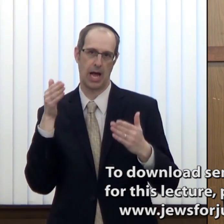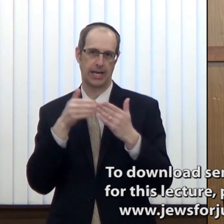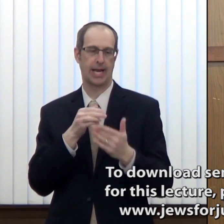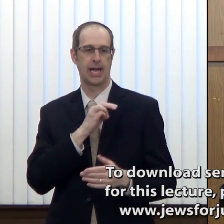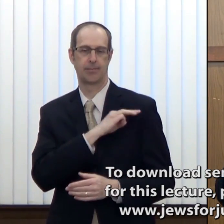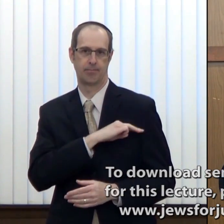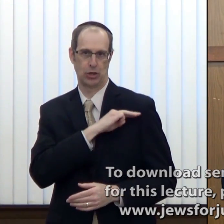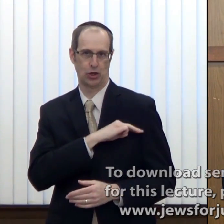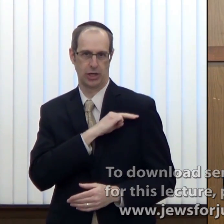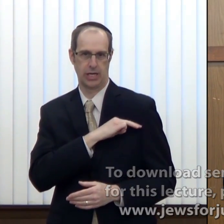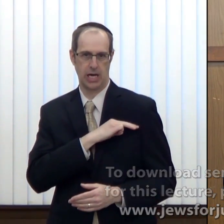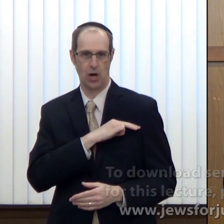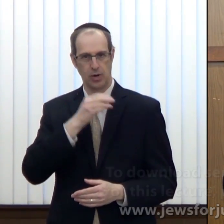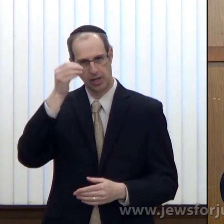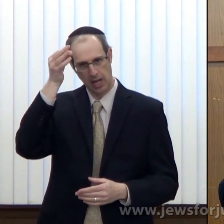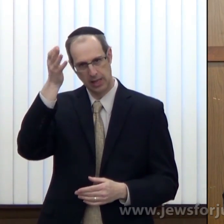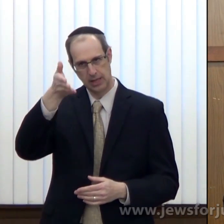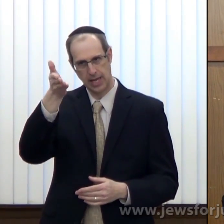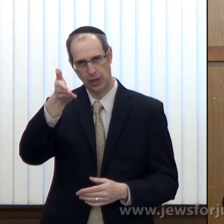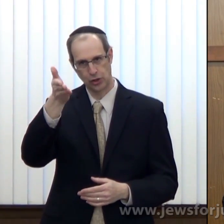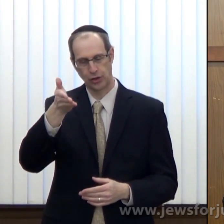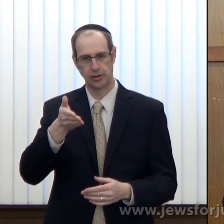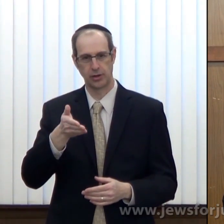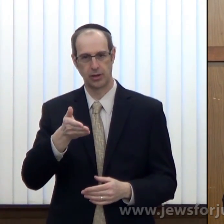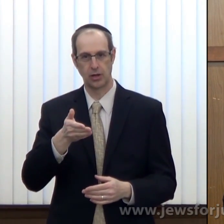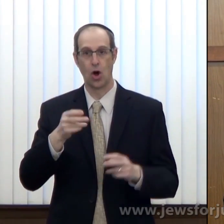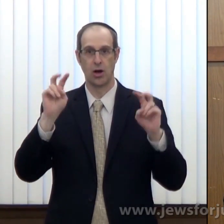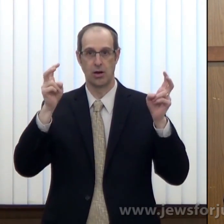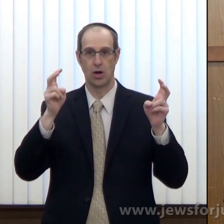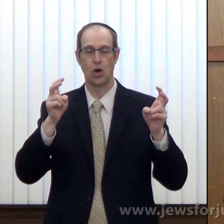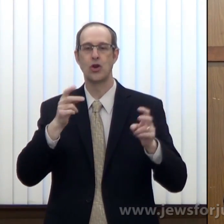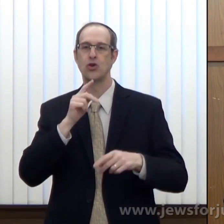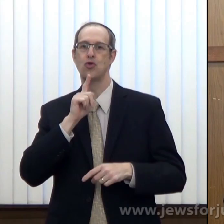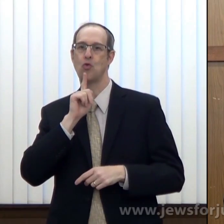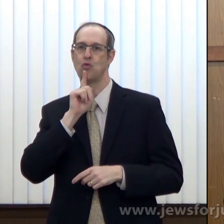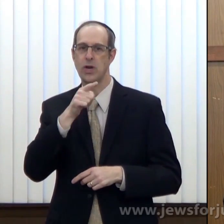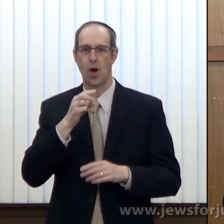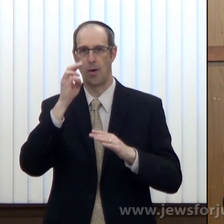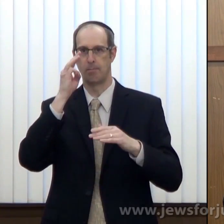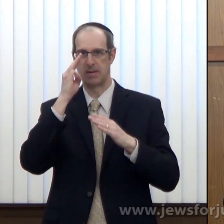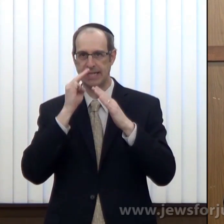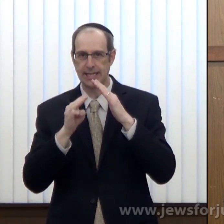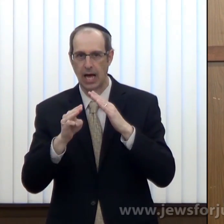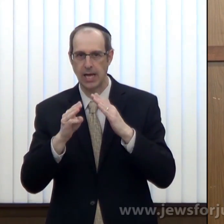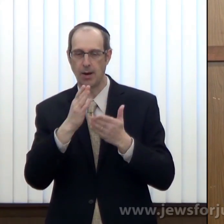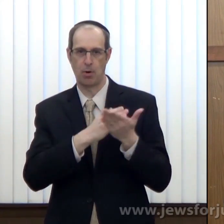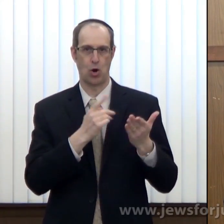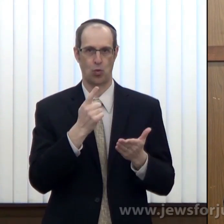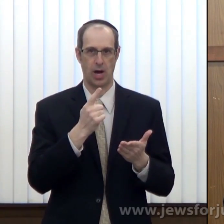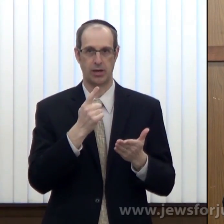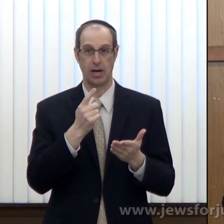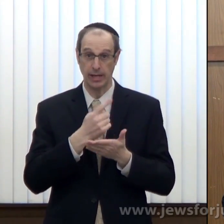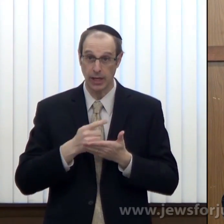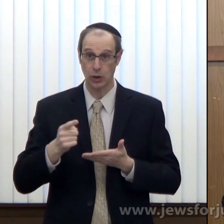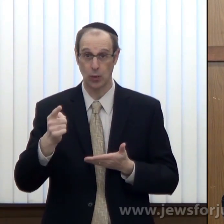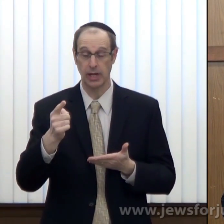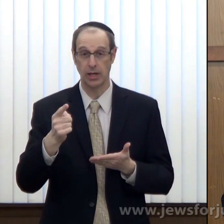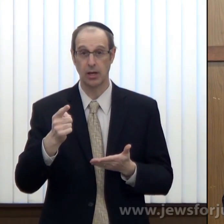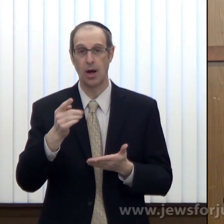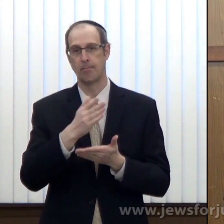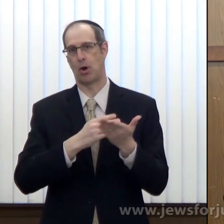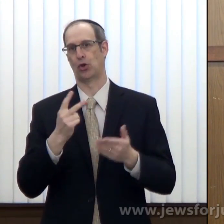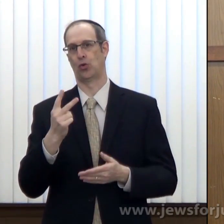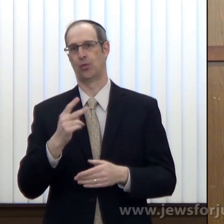Survival Seminar. Tonight's topic is The Real Messiah, Part 1. Stay tuned for next week, Part